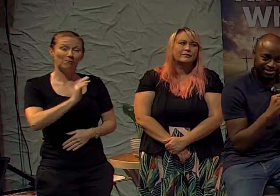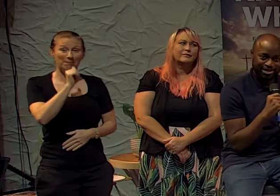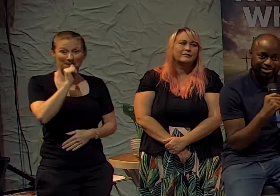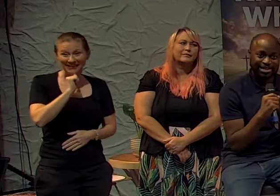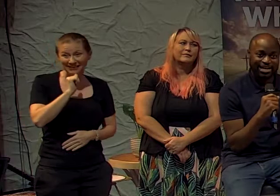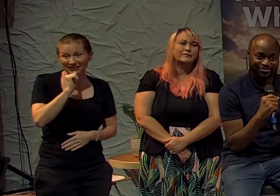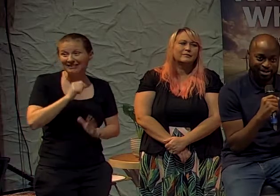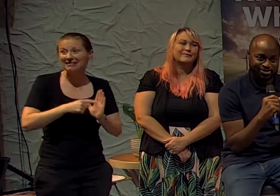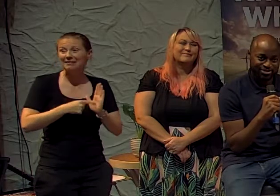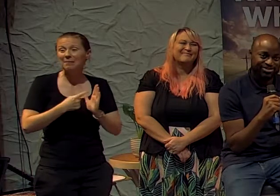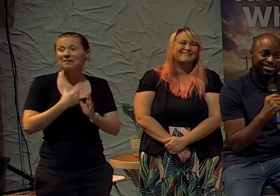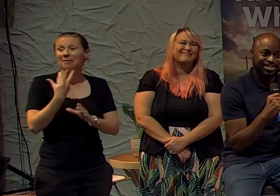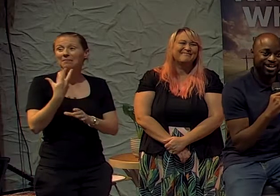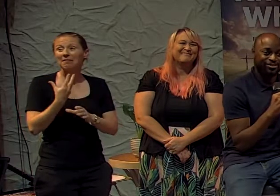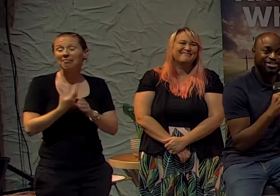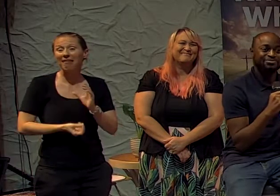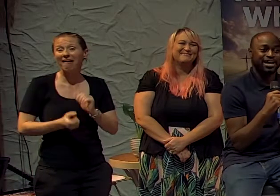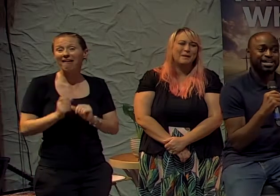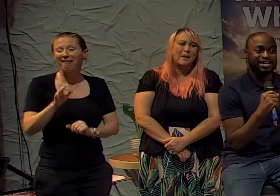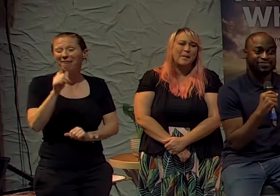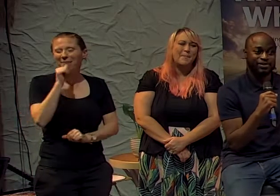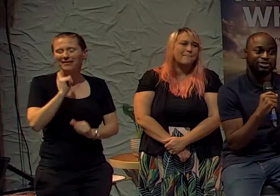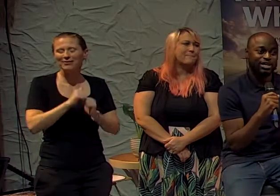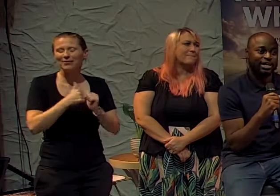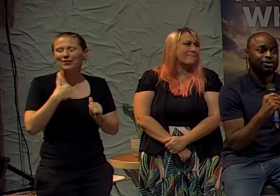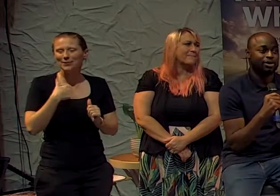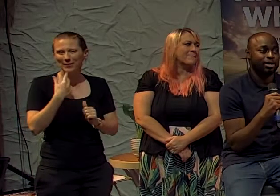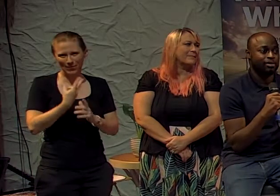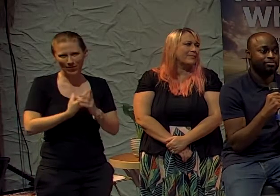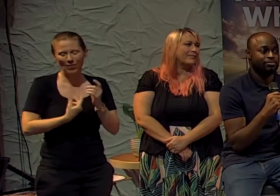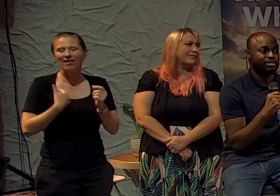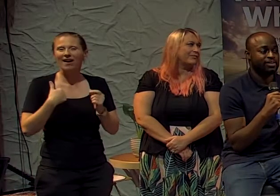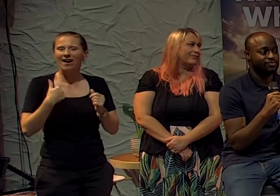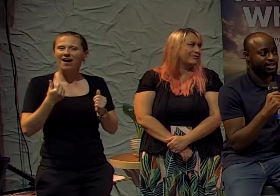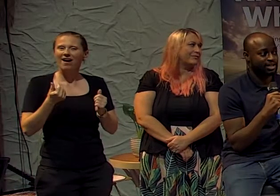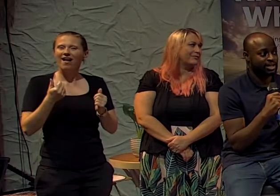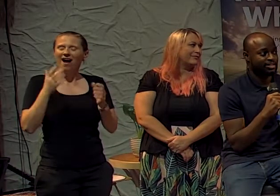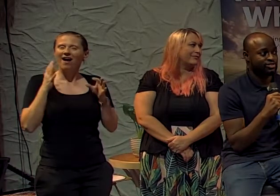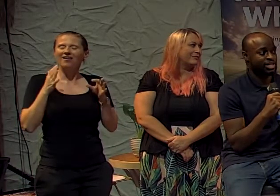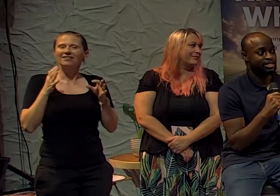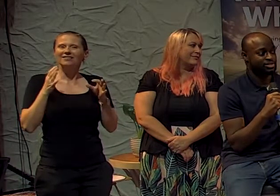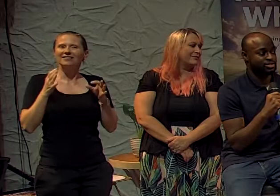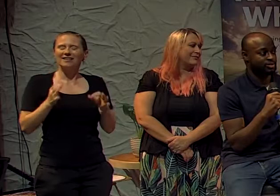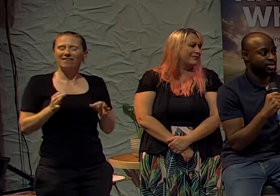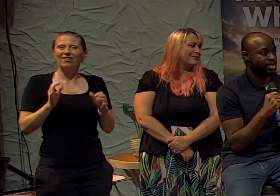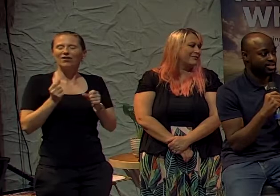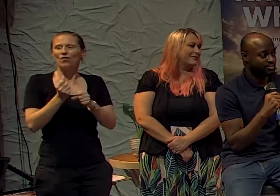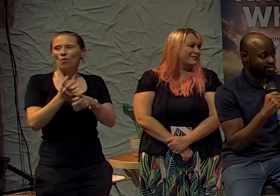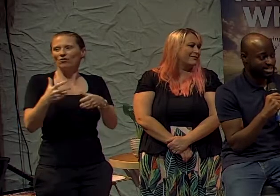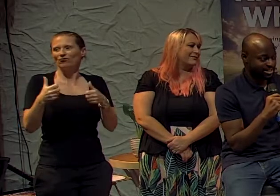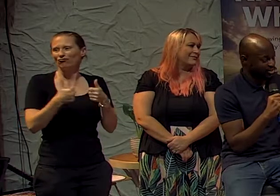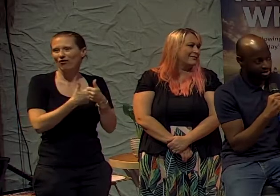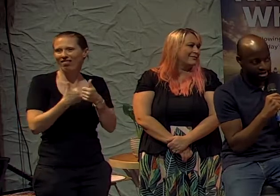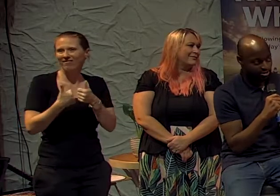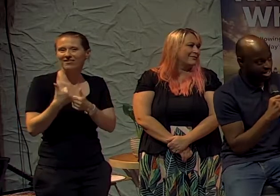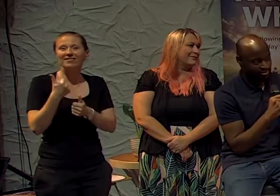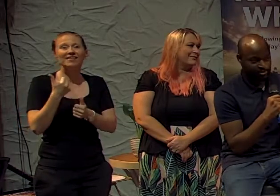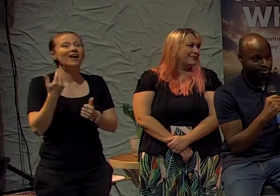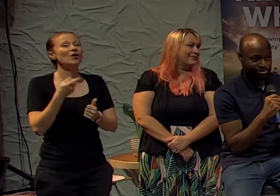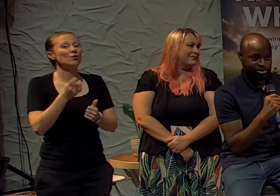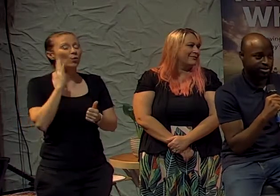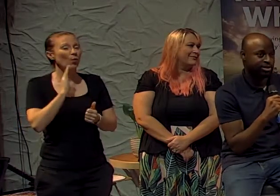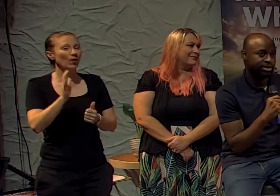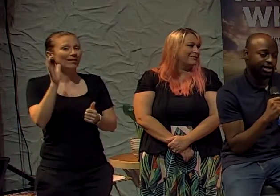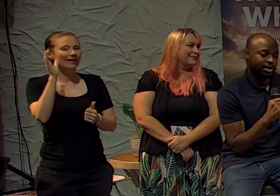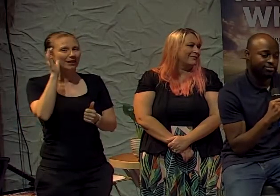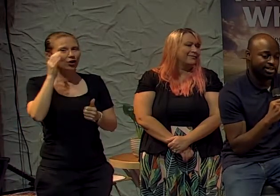patience, and sometimes lack of patience with me as I figured that out, definitely caused challenges. But something I think you'll hear as we